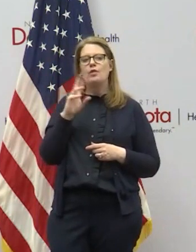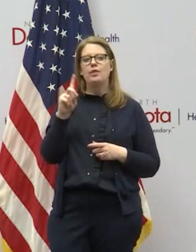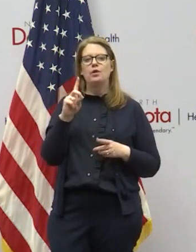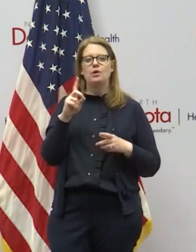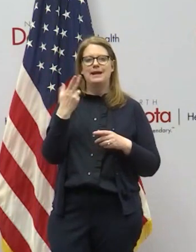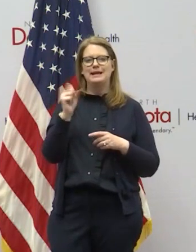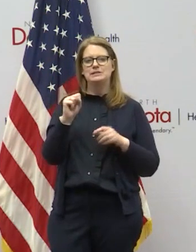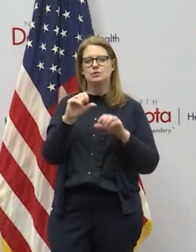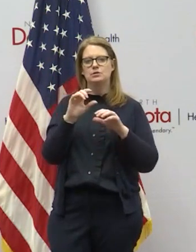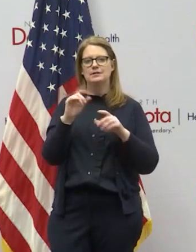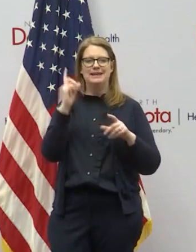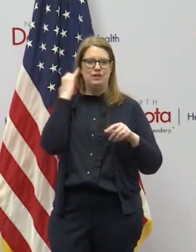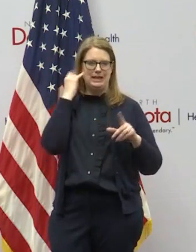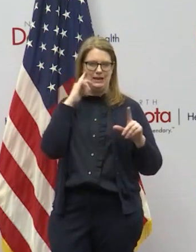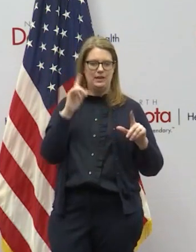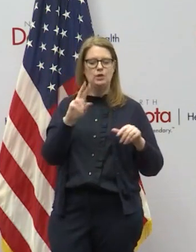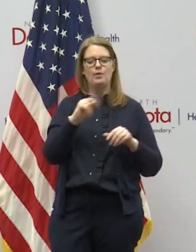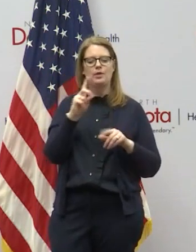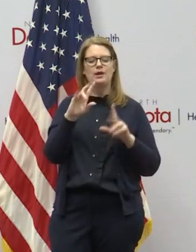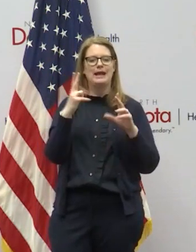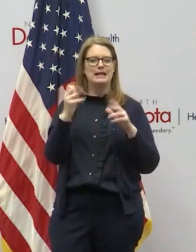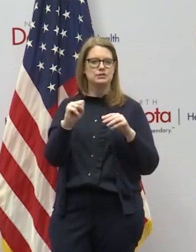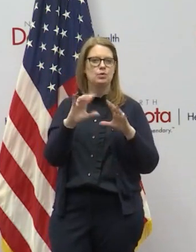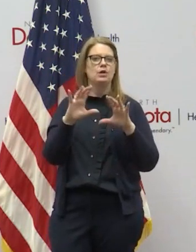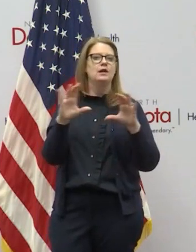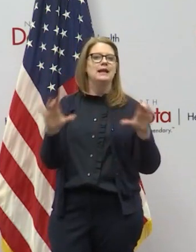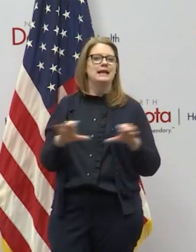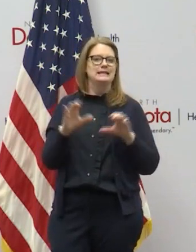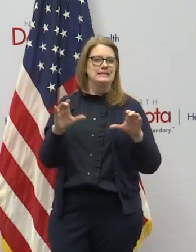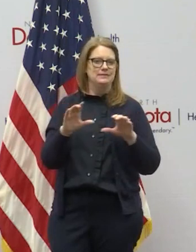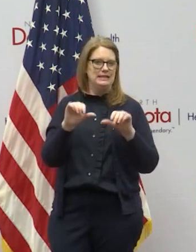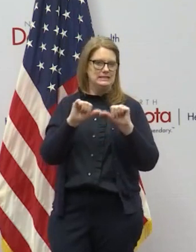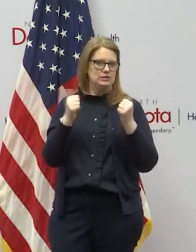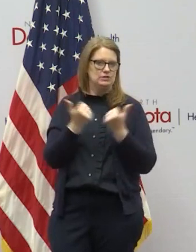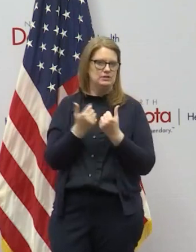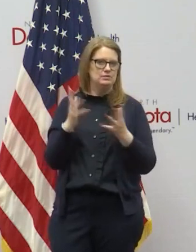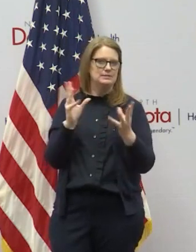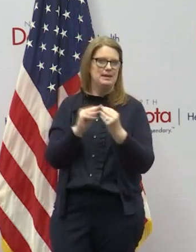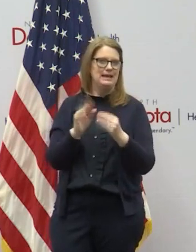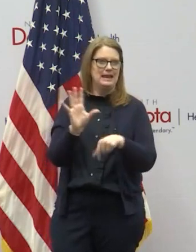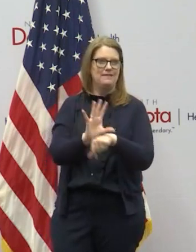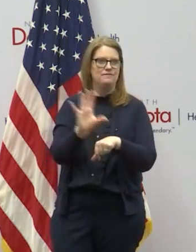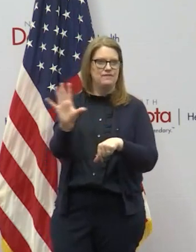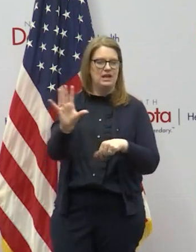Okay. If you didn't hear that, the North Dakota High School Activities Association was actually meeting at 5 o'clock today,